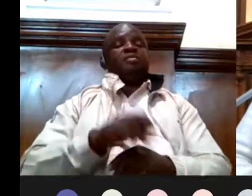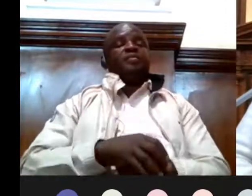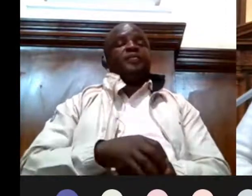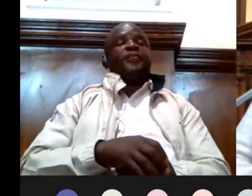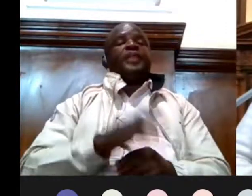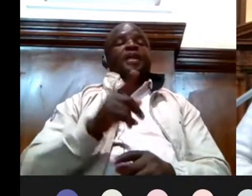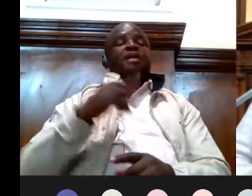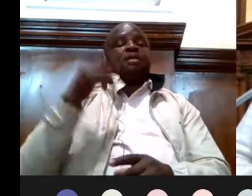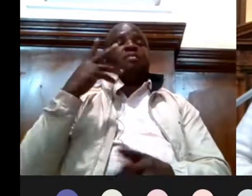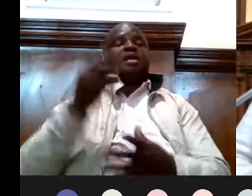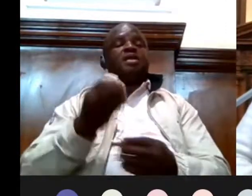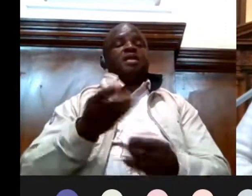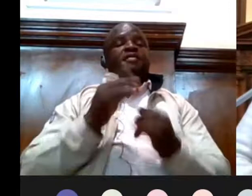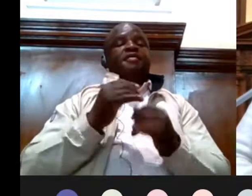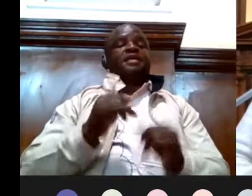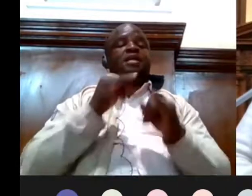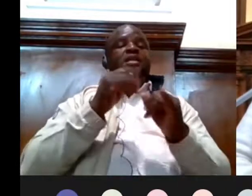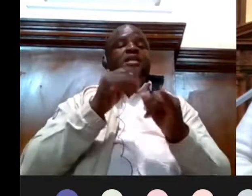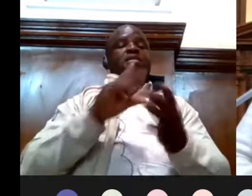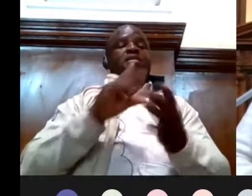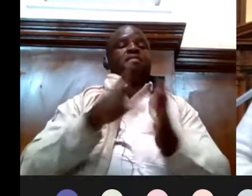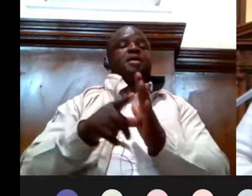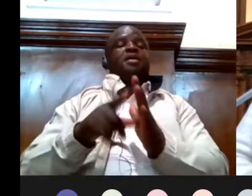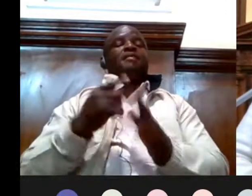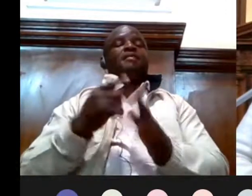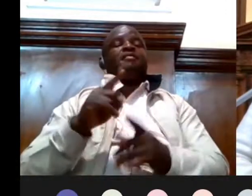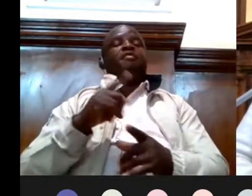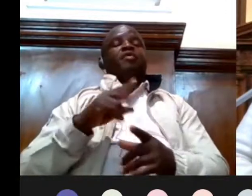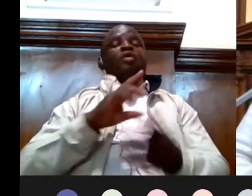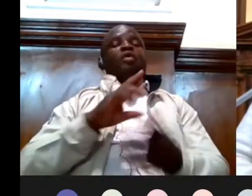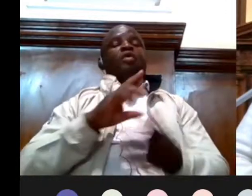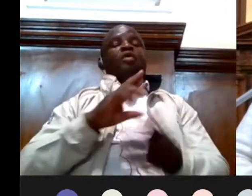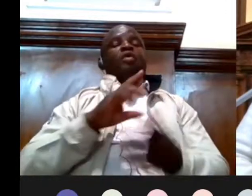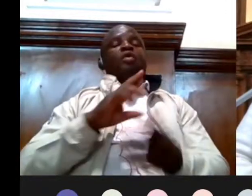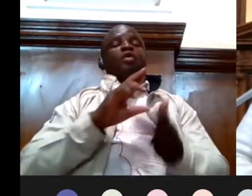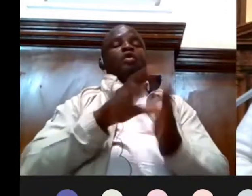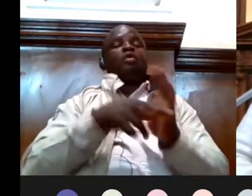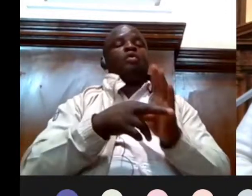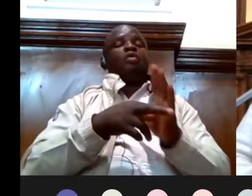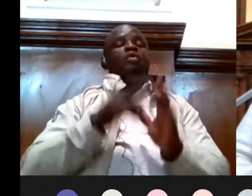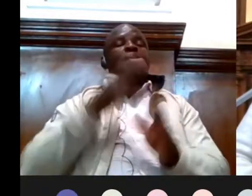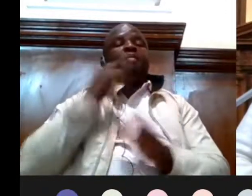to have a serious plan on the importance of role of women in society.